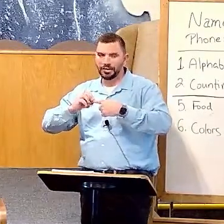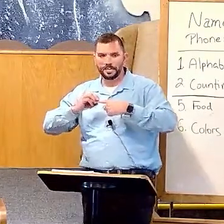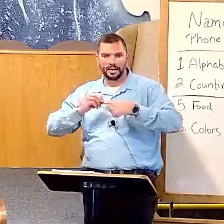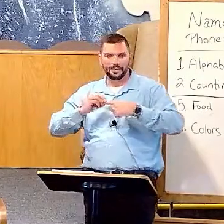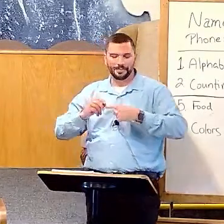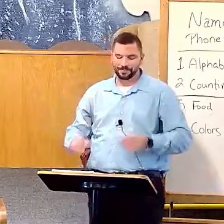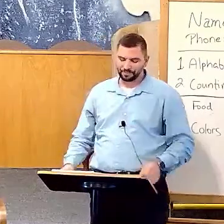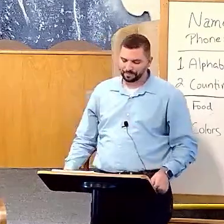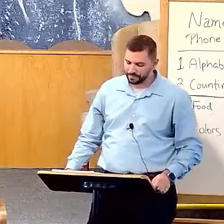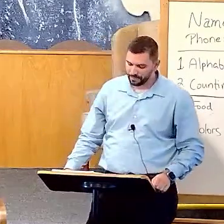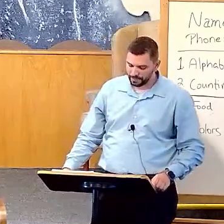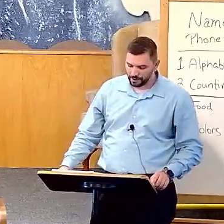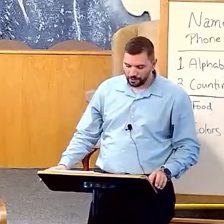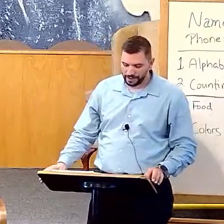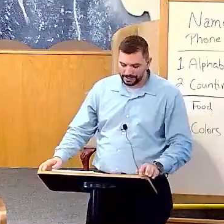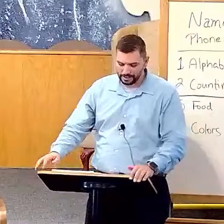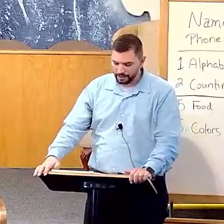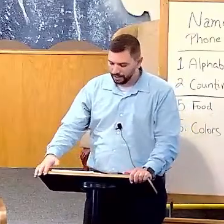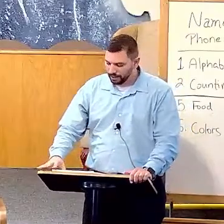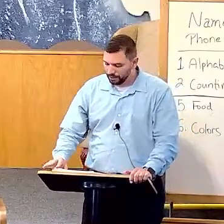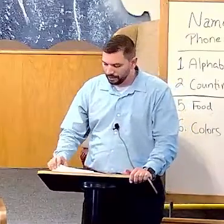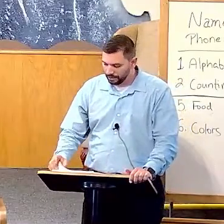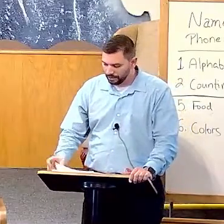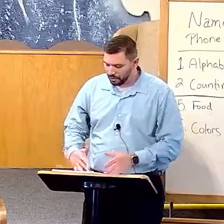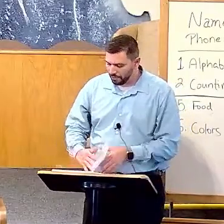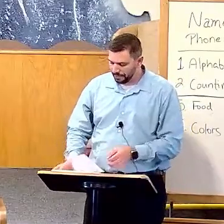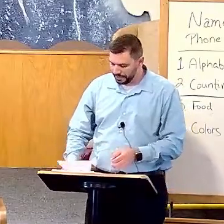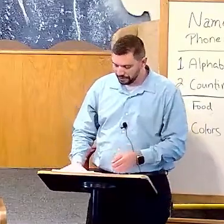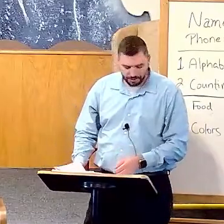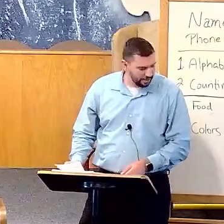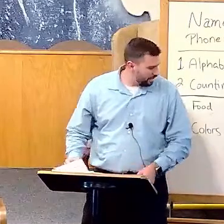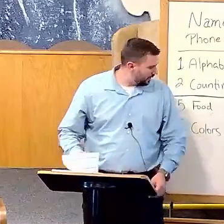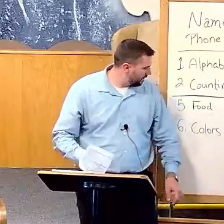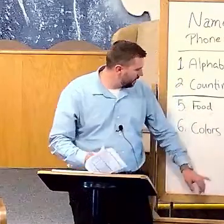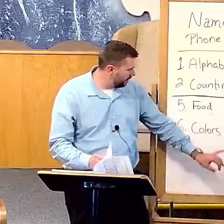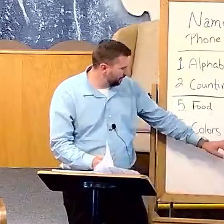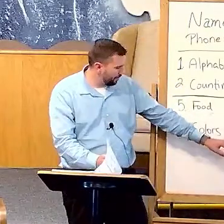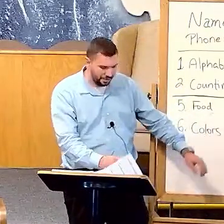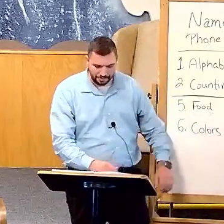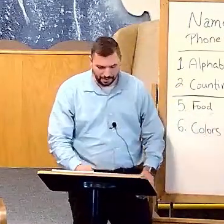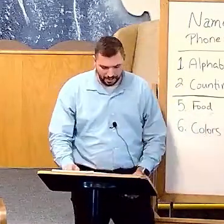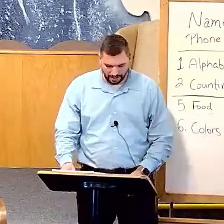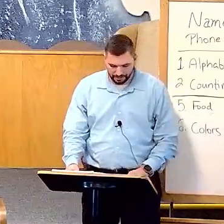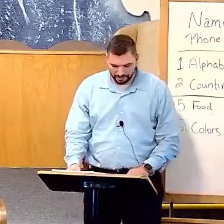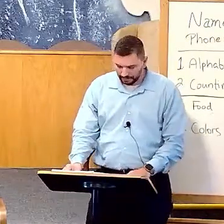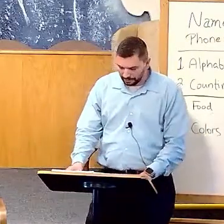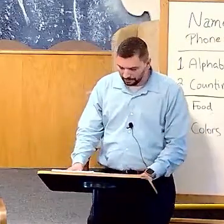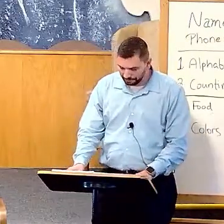one. All right. Let's go over to page 33.